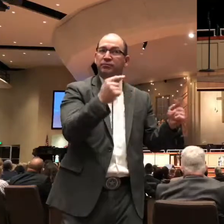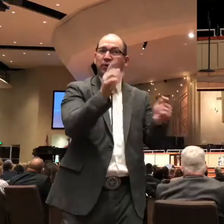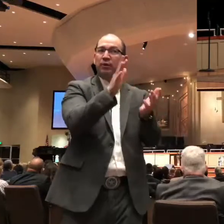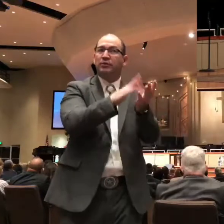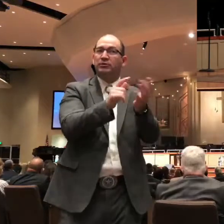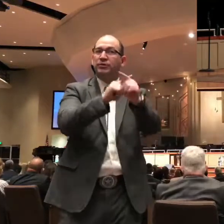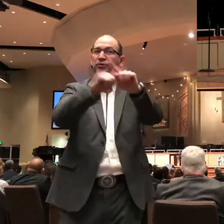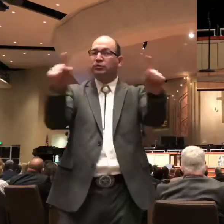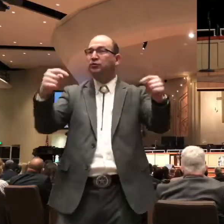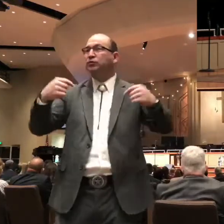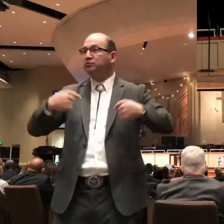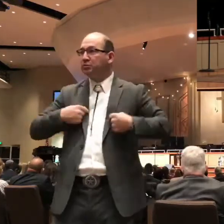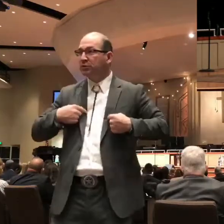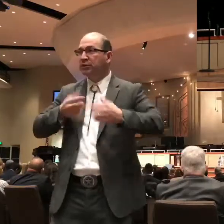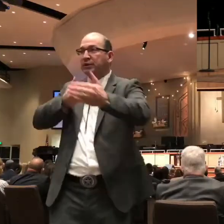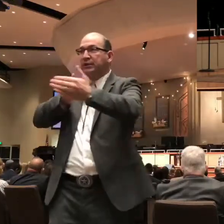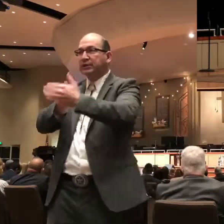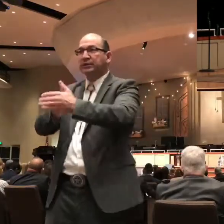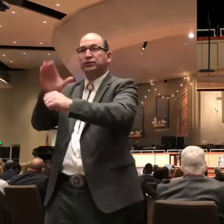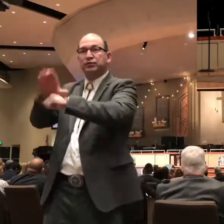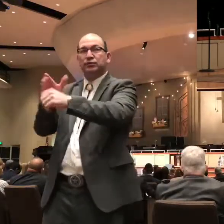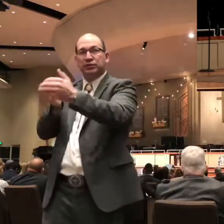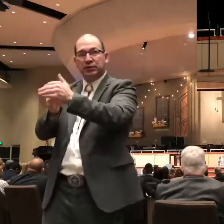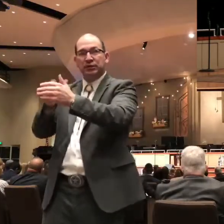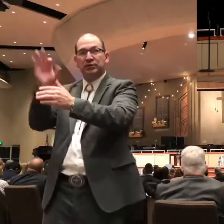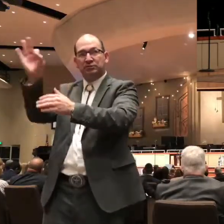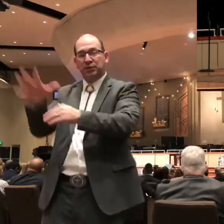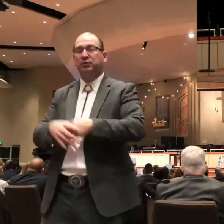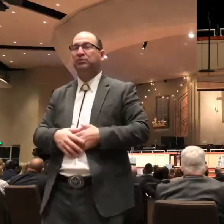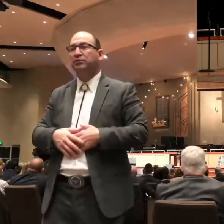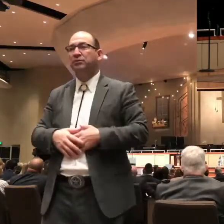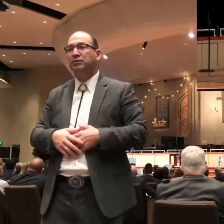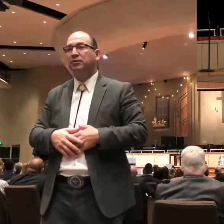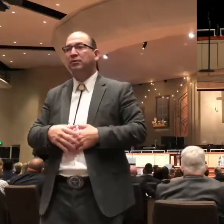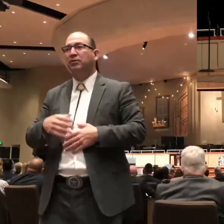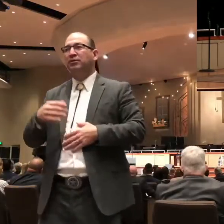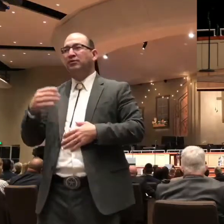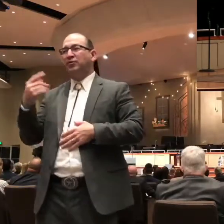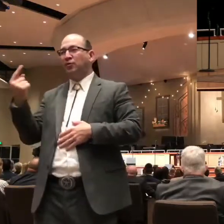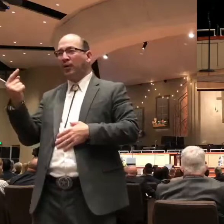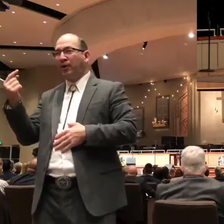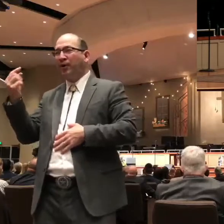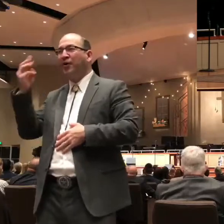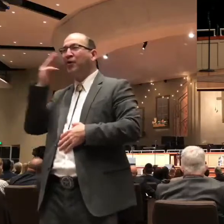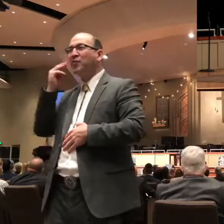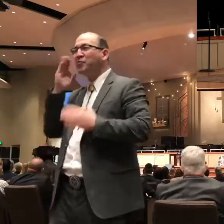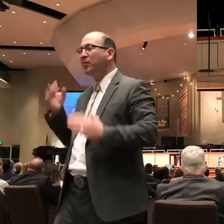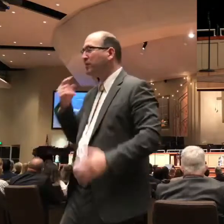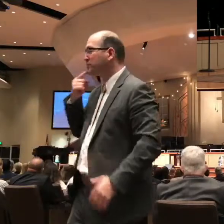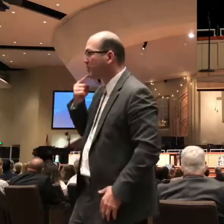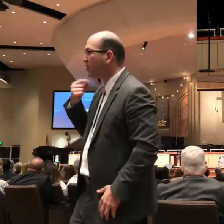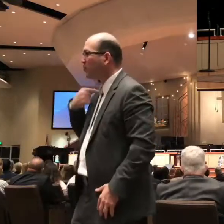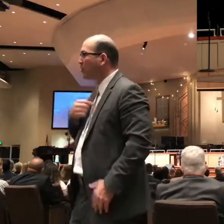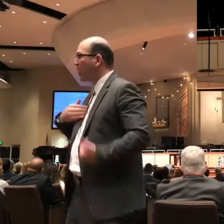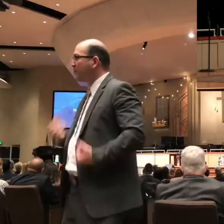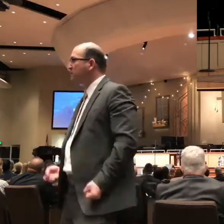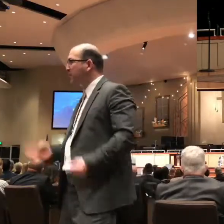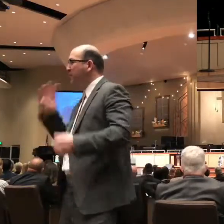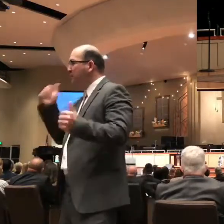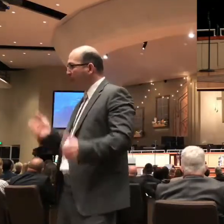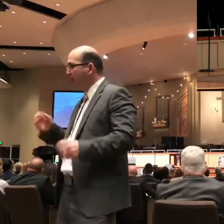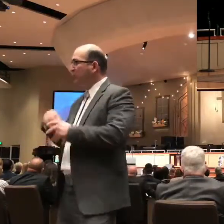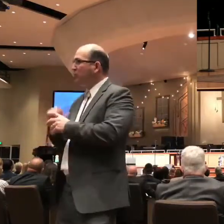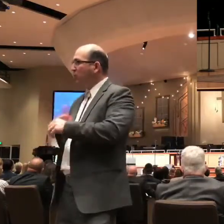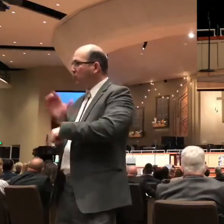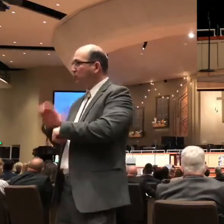Word of God. I had a Mormon missionary tell me, we have lots of former Baptists that are in the Mormon church now. Either they